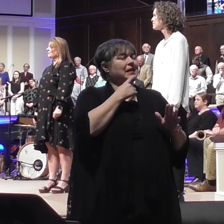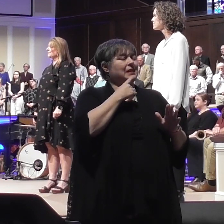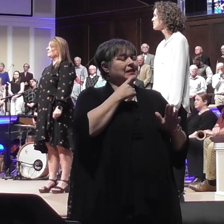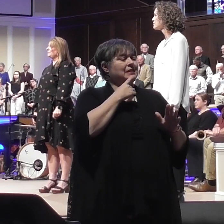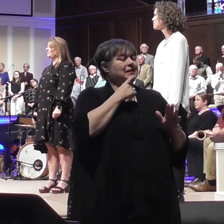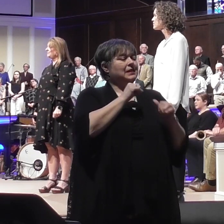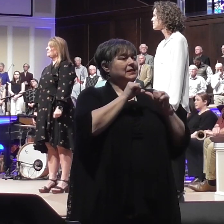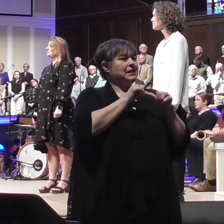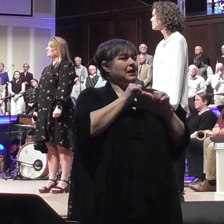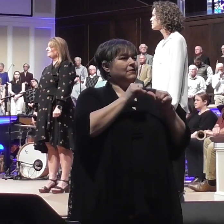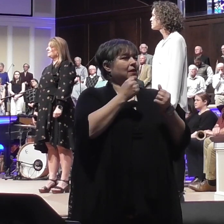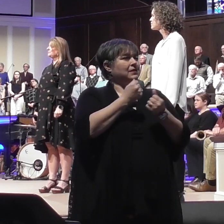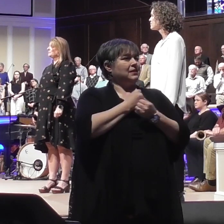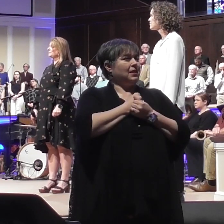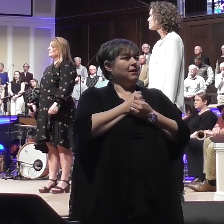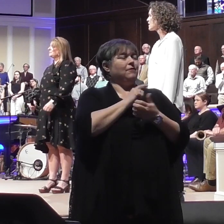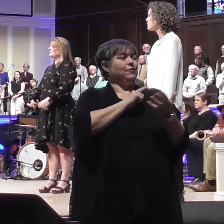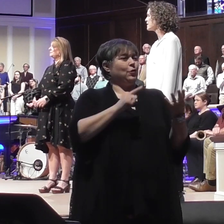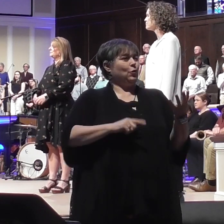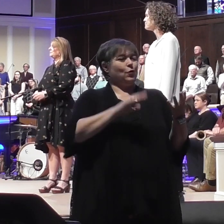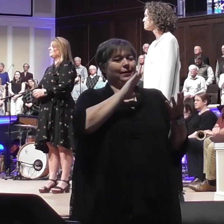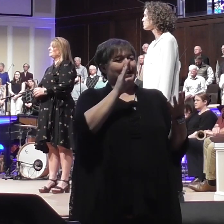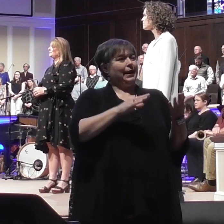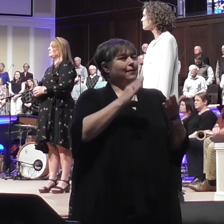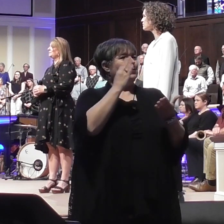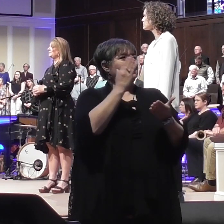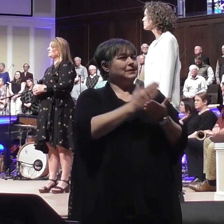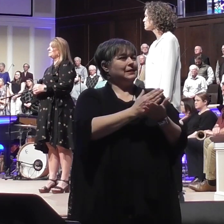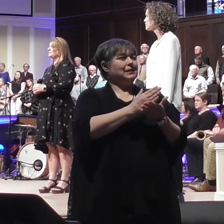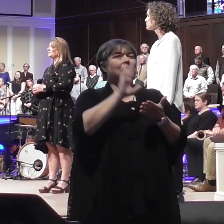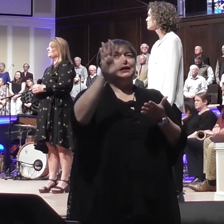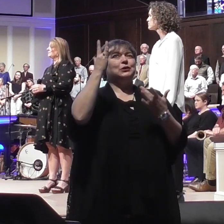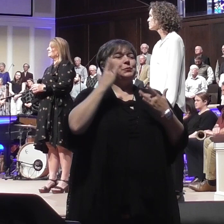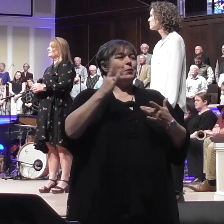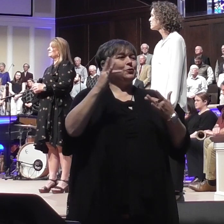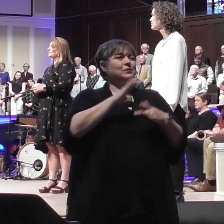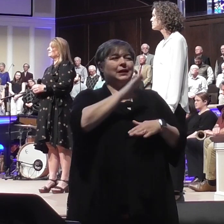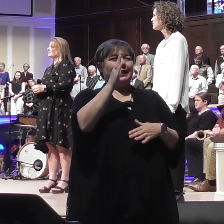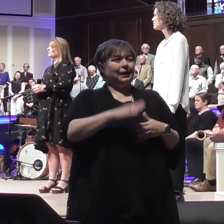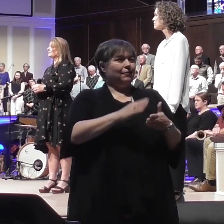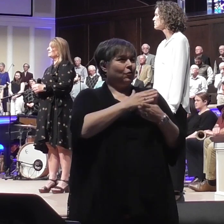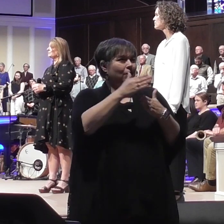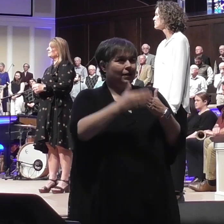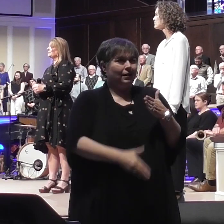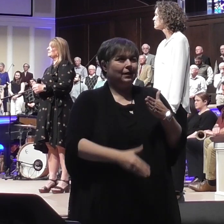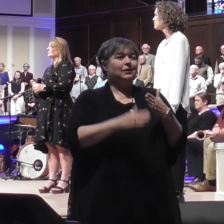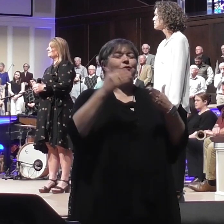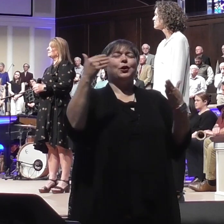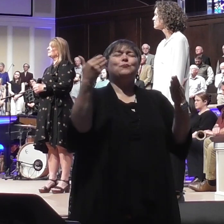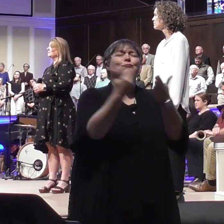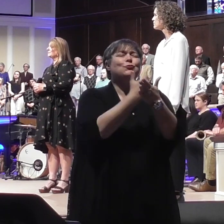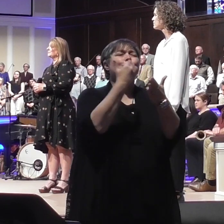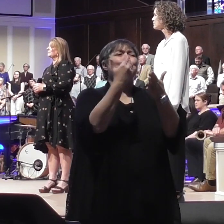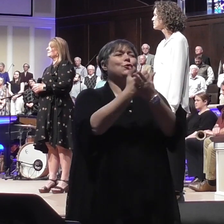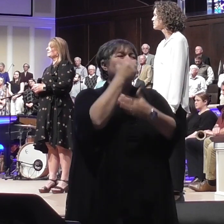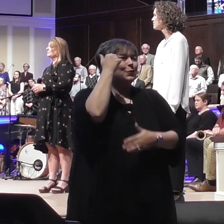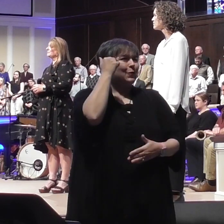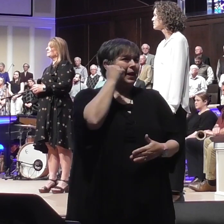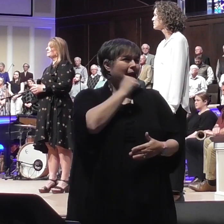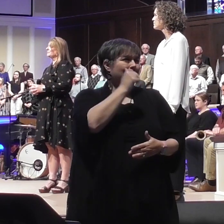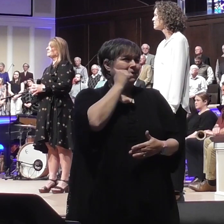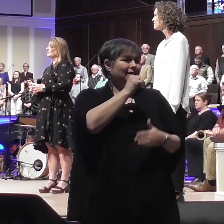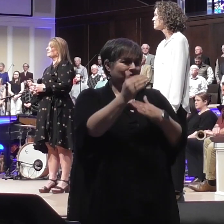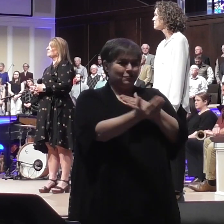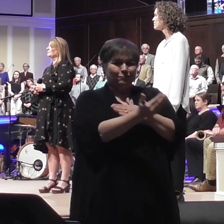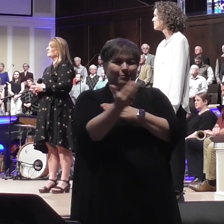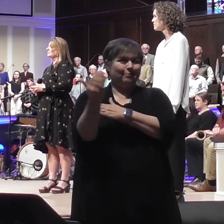love of the Lord never ceases. His mercy never comes to an end. They are new every morning.